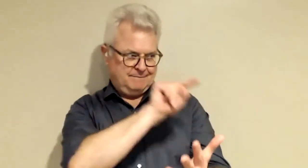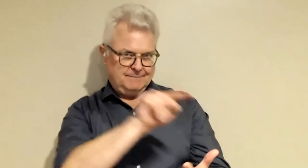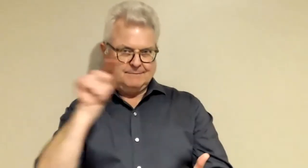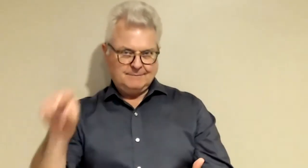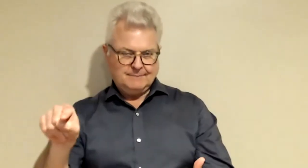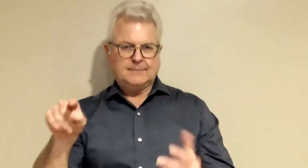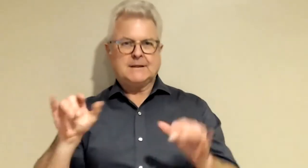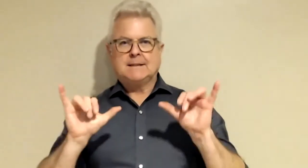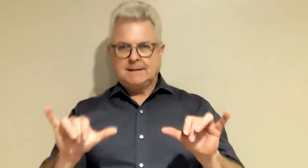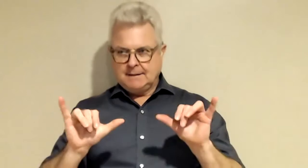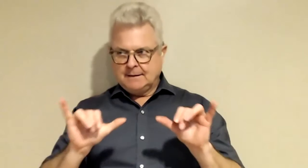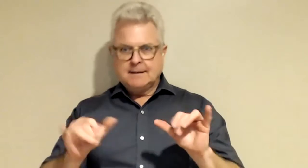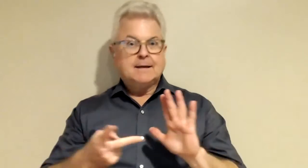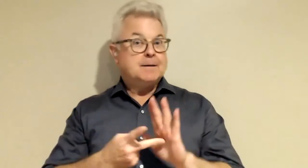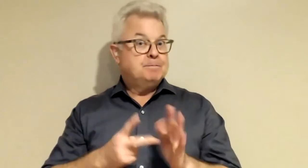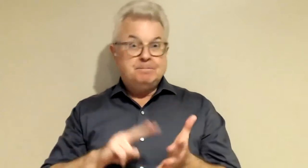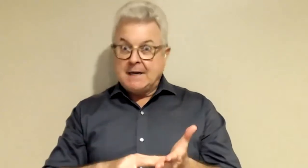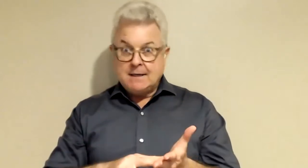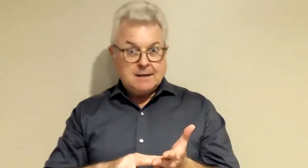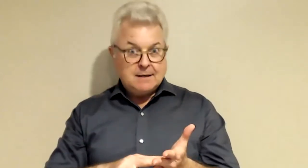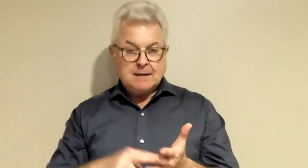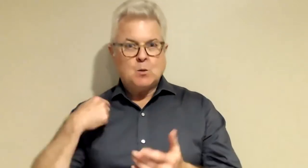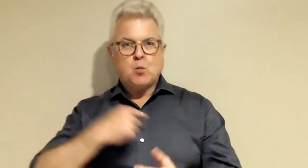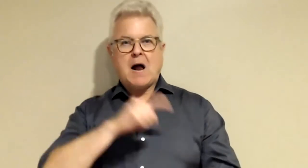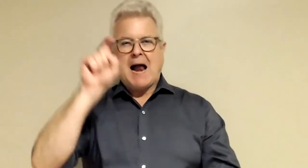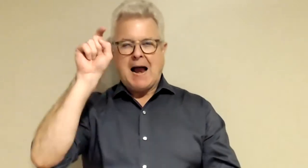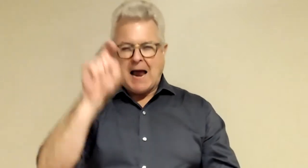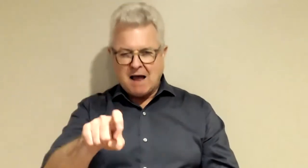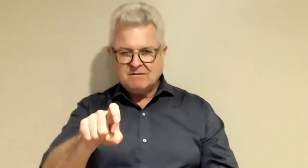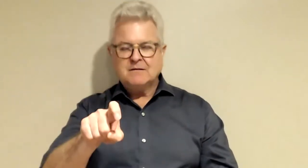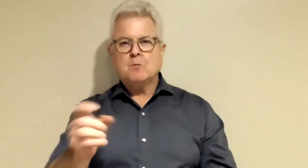So as you can see between the two graphs, it means that we're